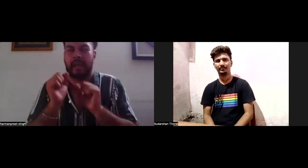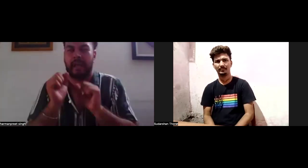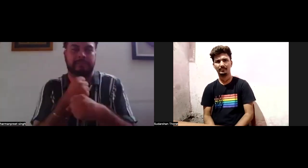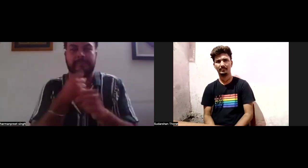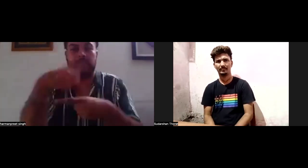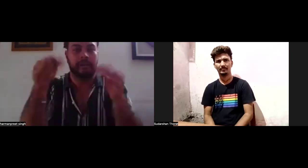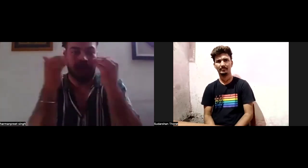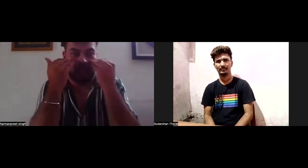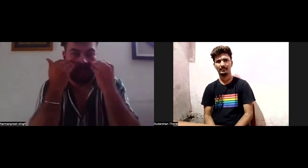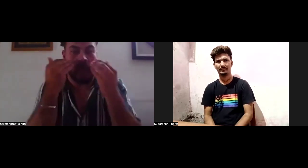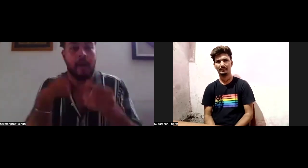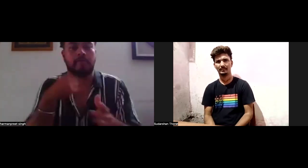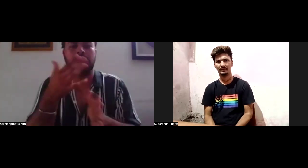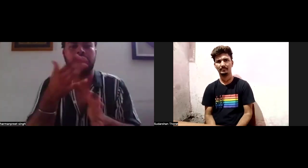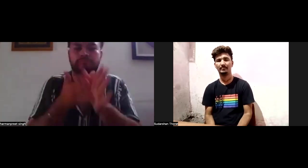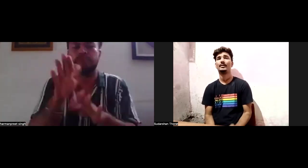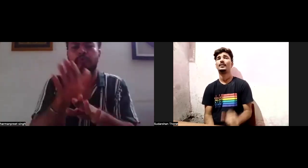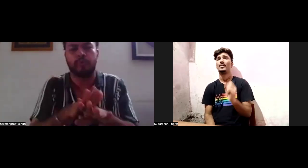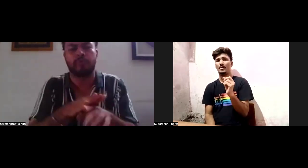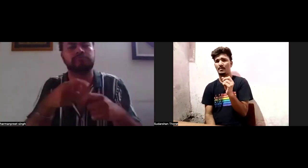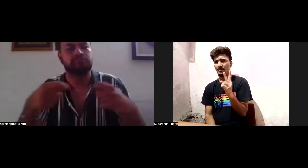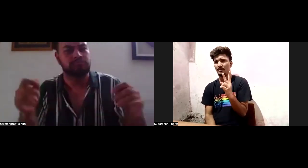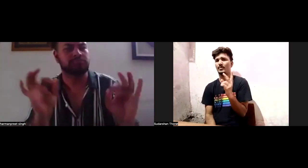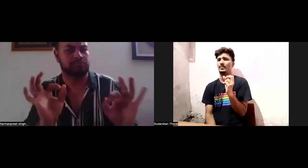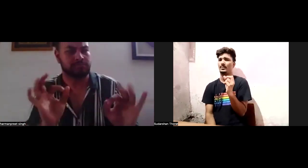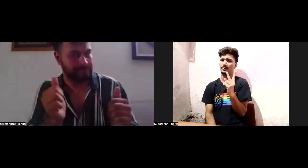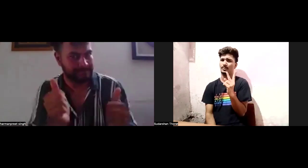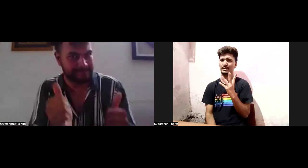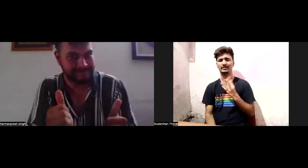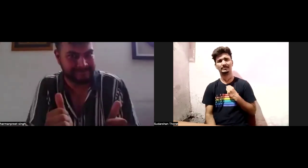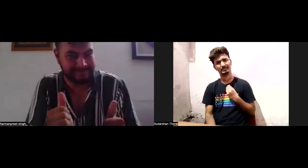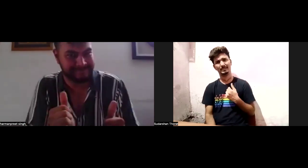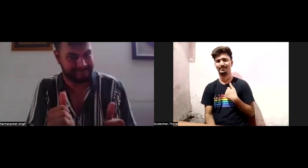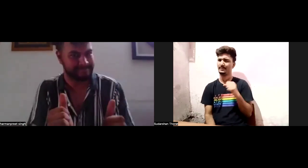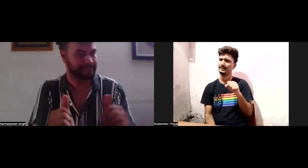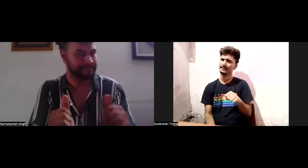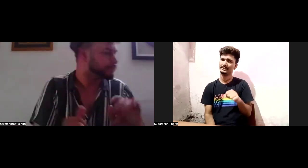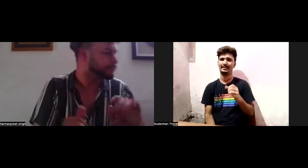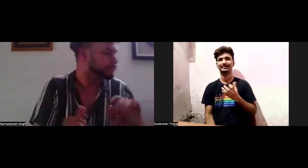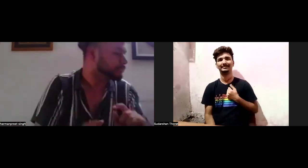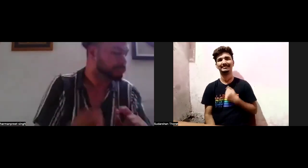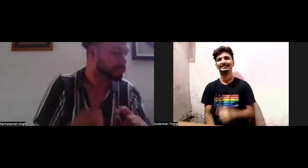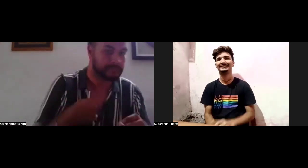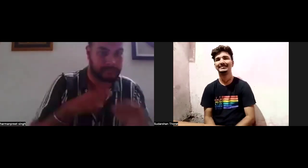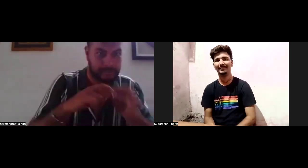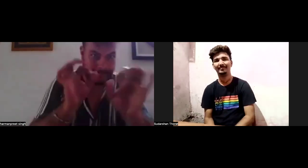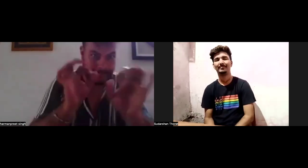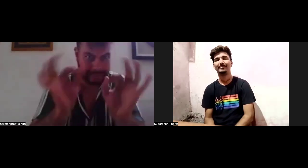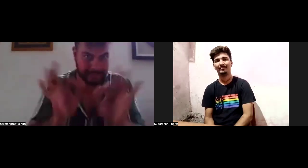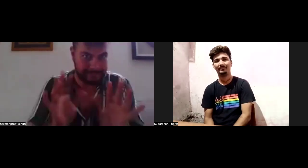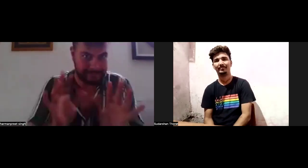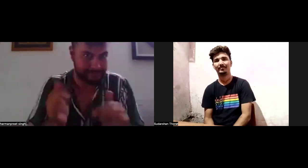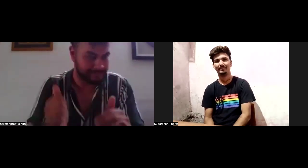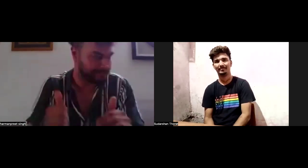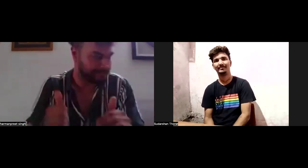So let me inform you, kindly sign slowly because we have the other participants as well so that they can understand